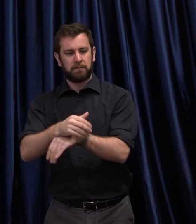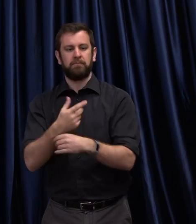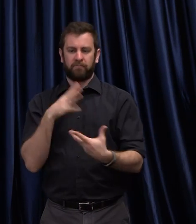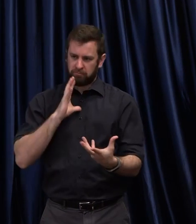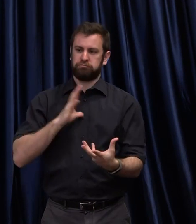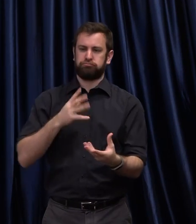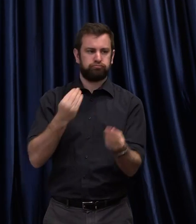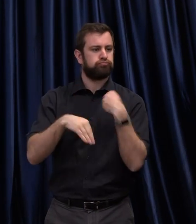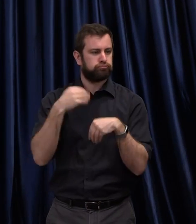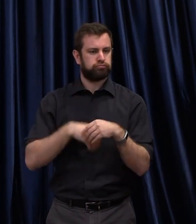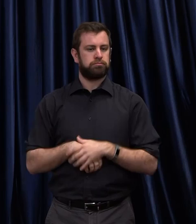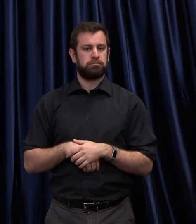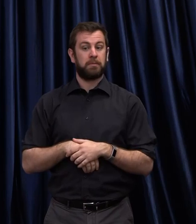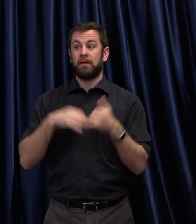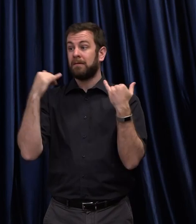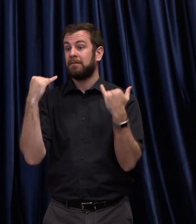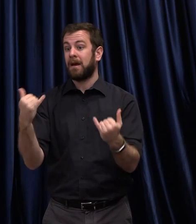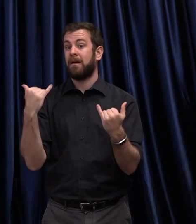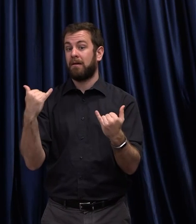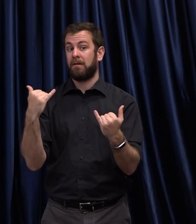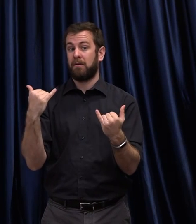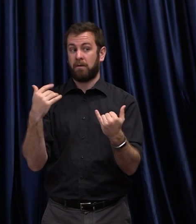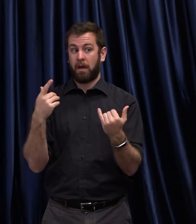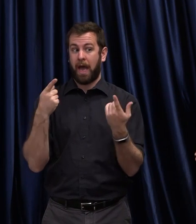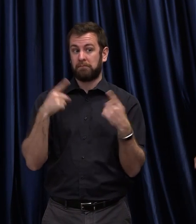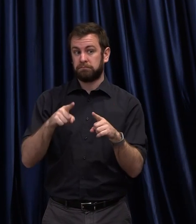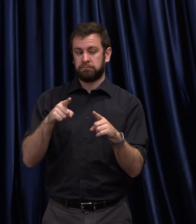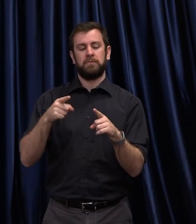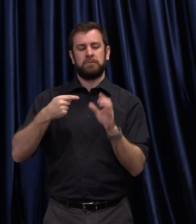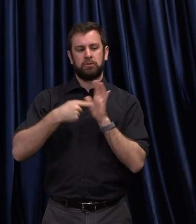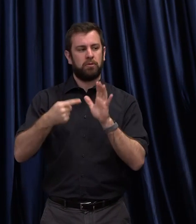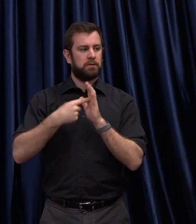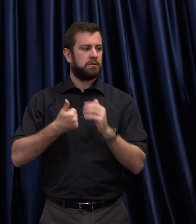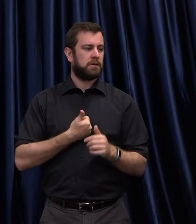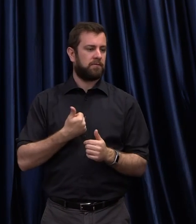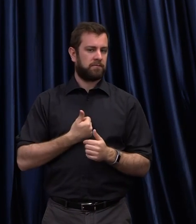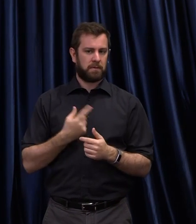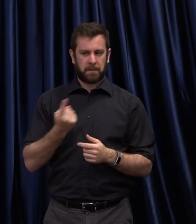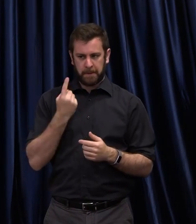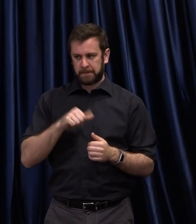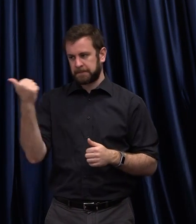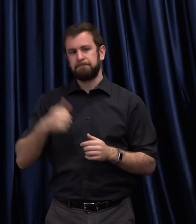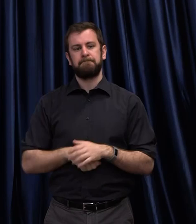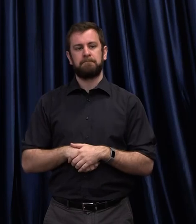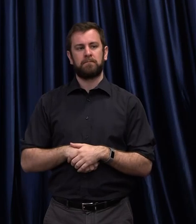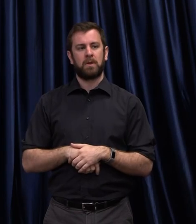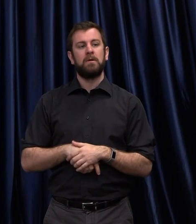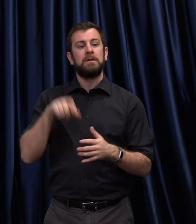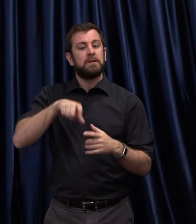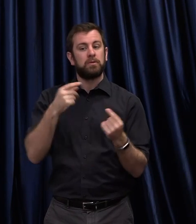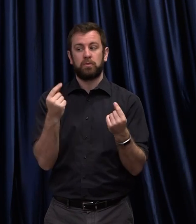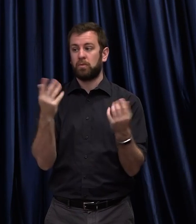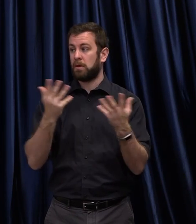Now something else has to be revealed. And we have to ask ourselves a very serious